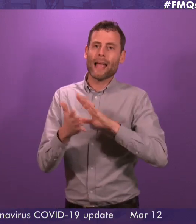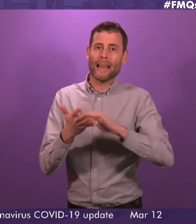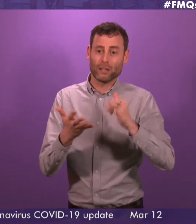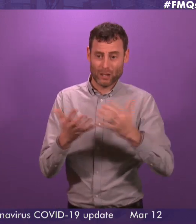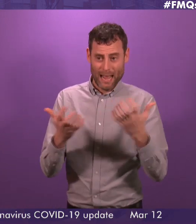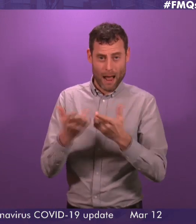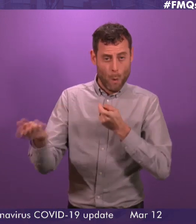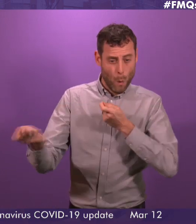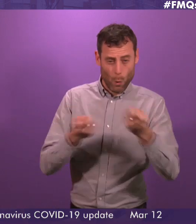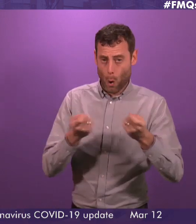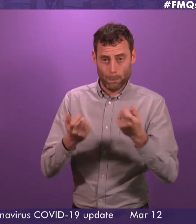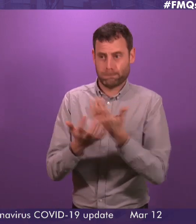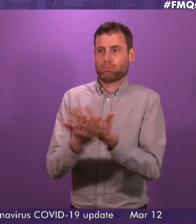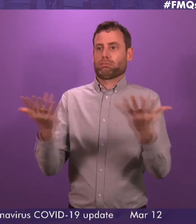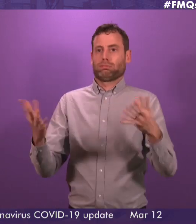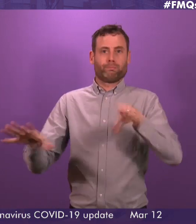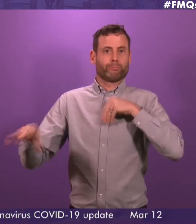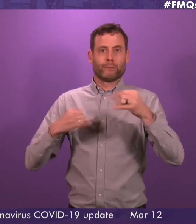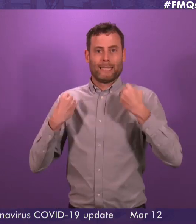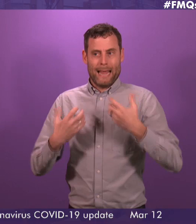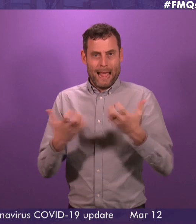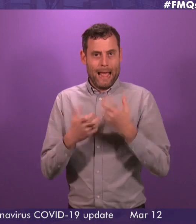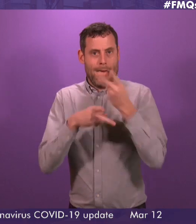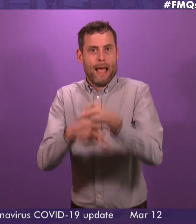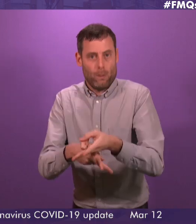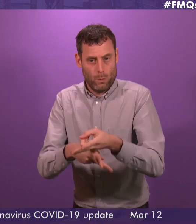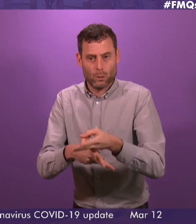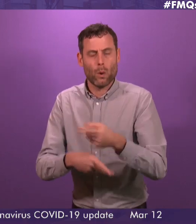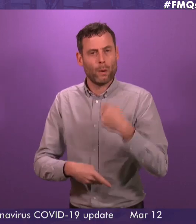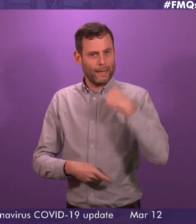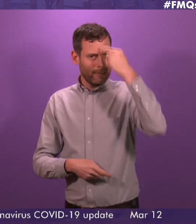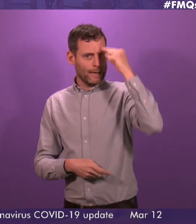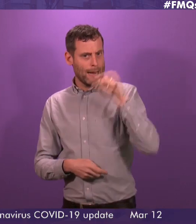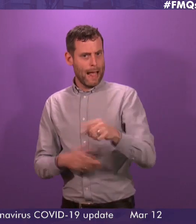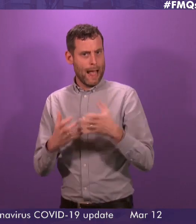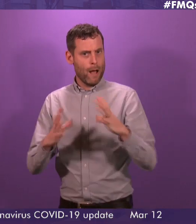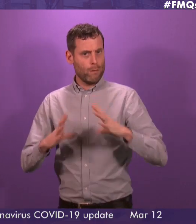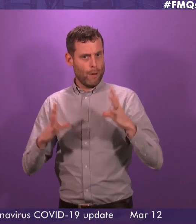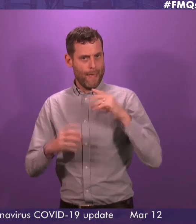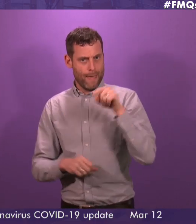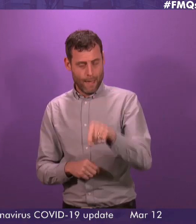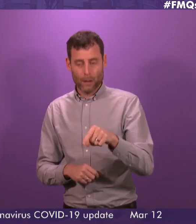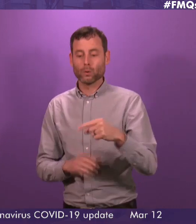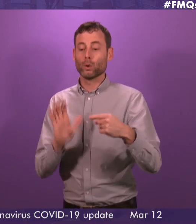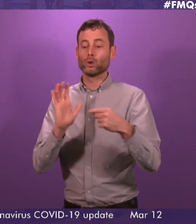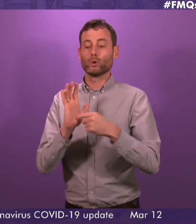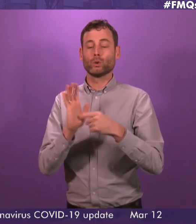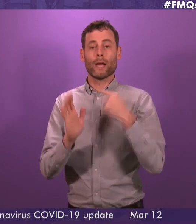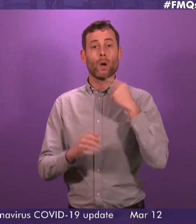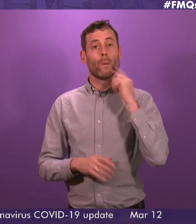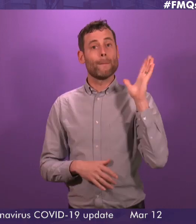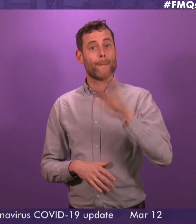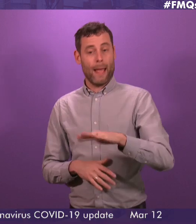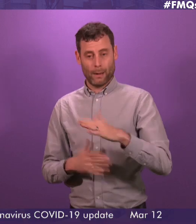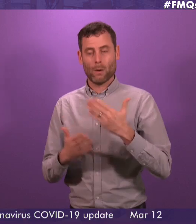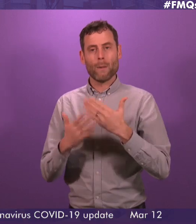why the whole approach is as we've outlined. On Tuesday, when I return, I will be able to provide more